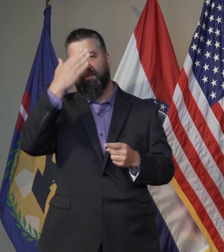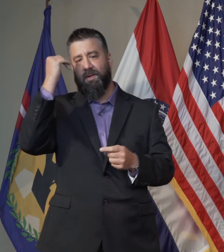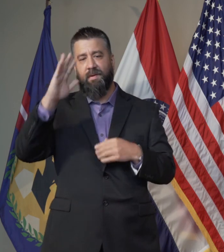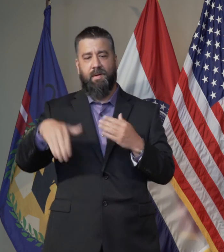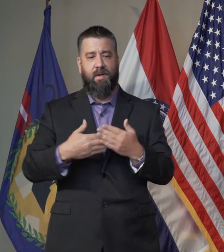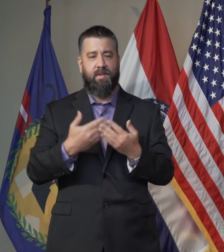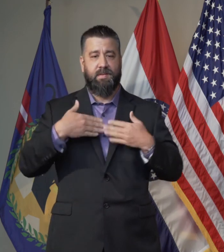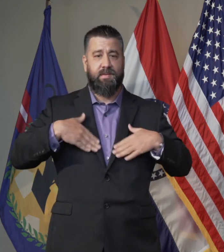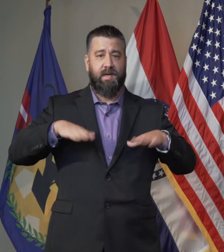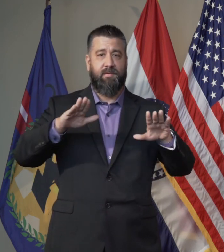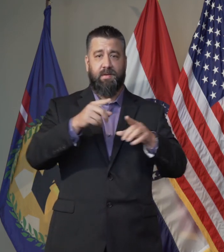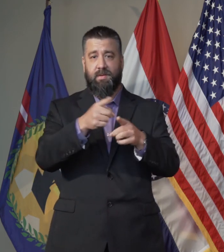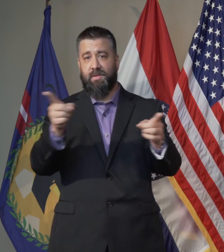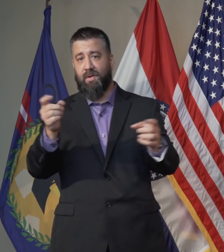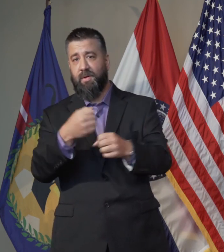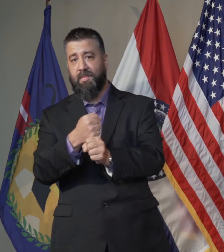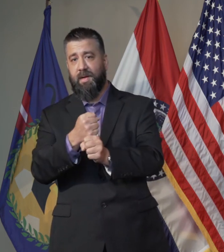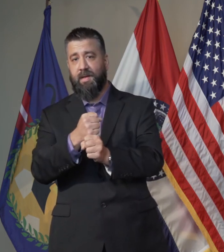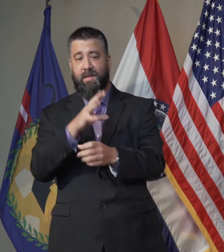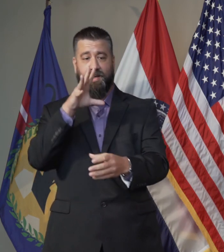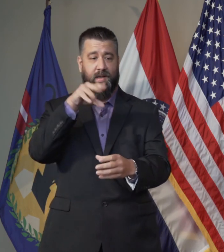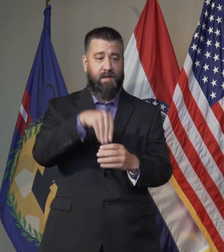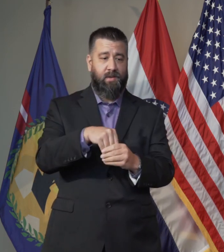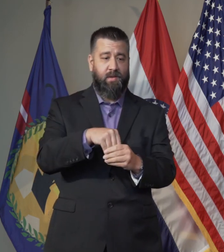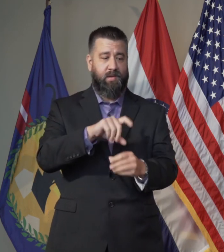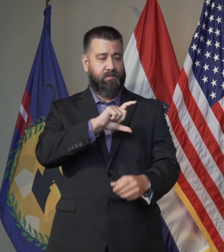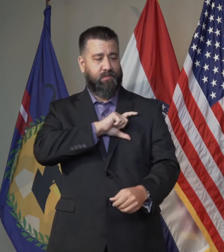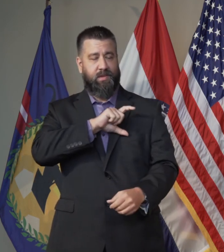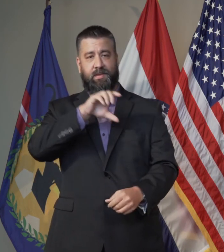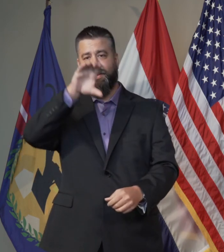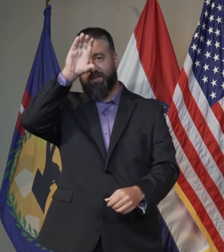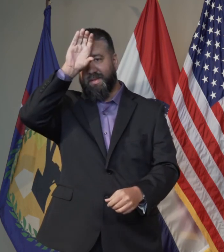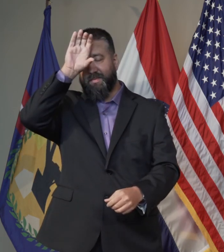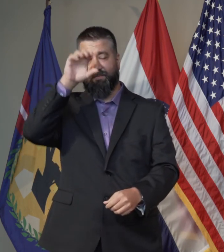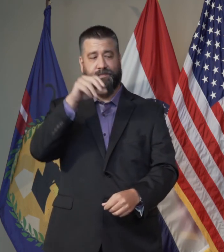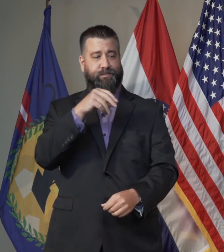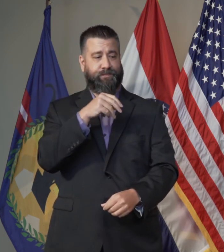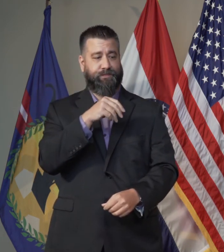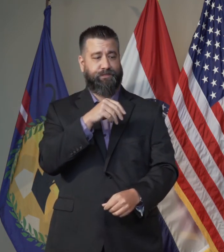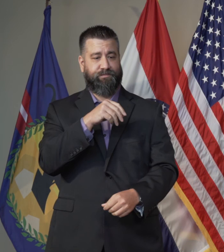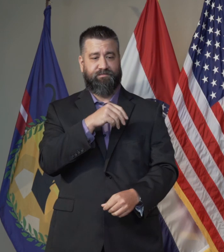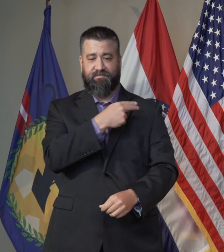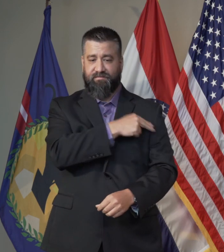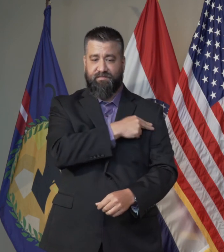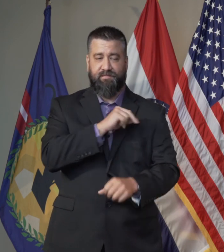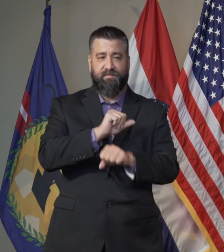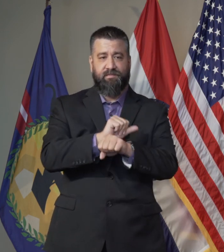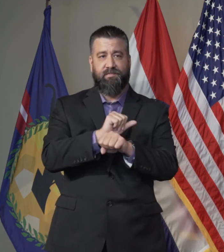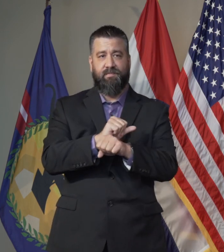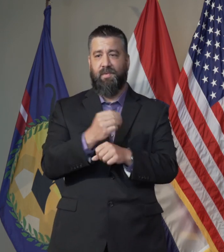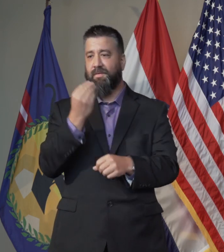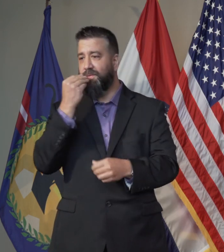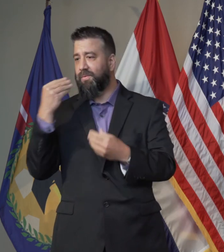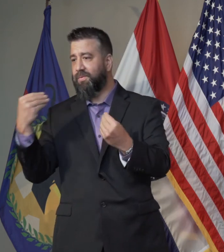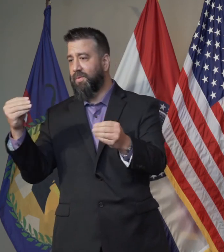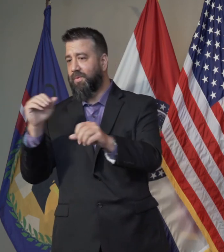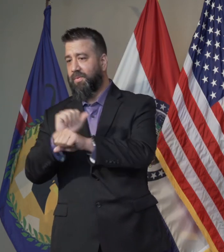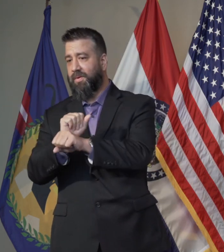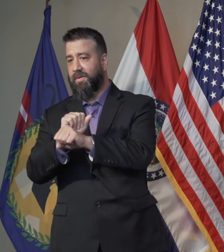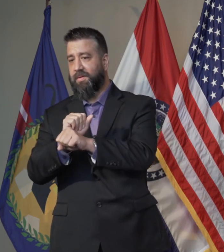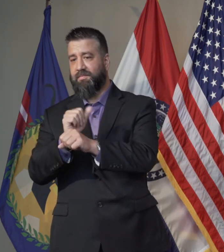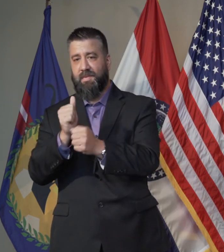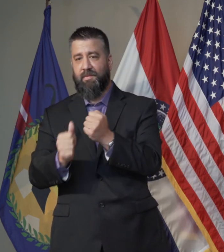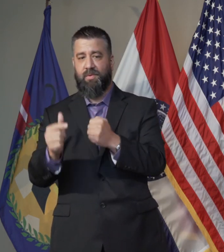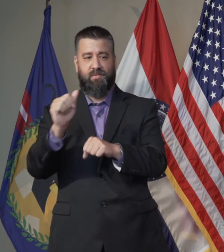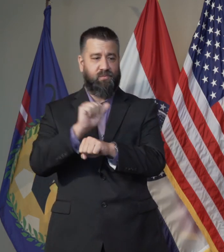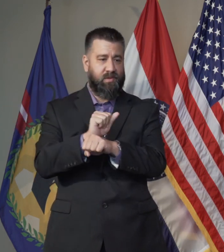making, including our first responders, our hospital workers, our grocery workers, and everyone working in pharmacies and